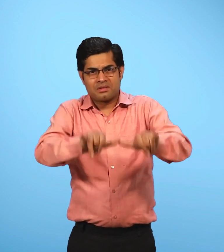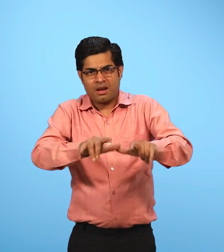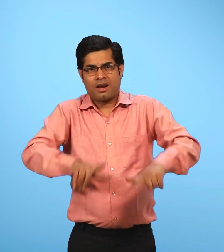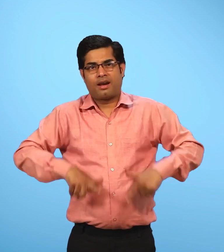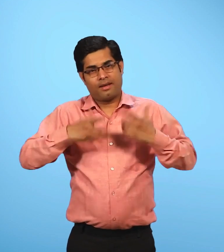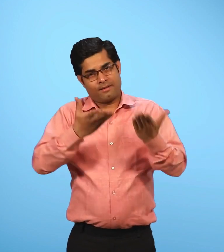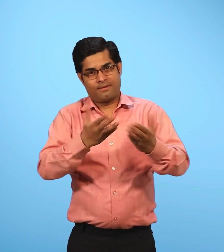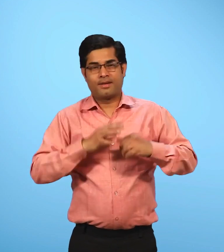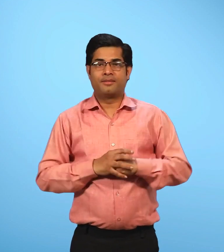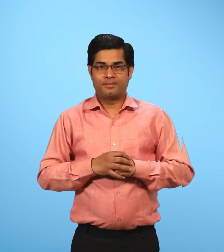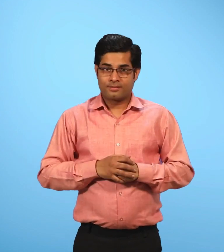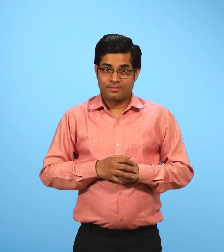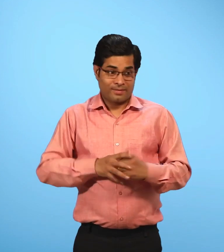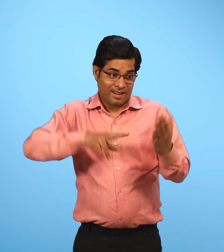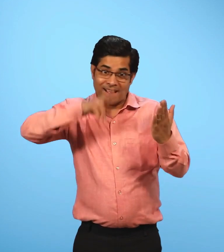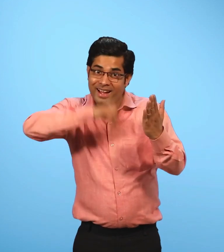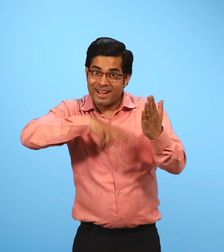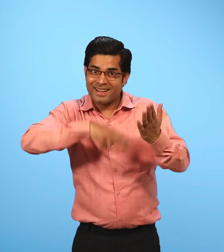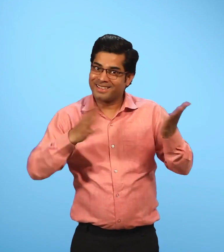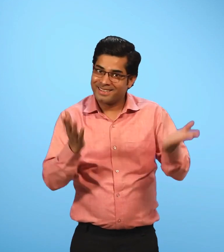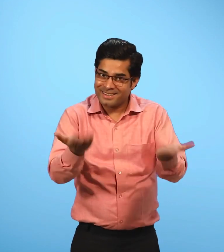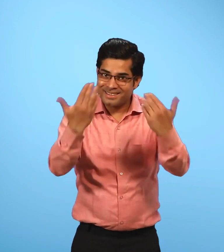Occupied. Dwelled in.